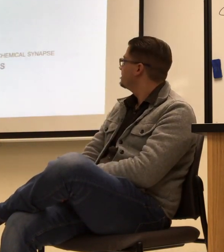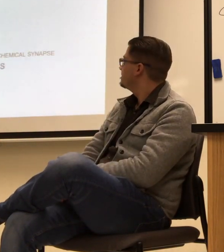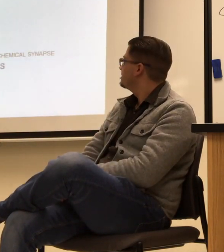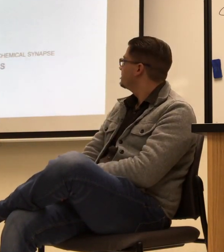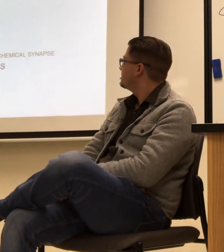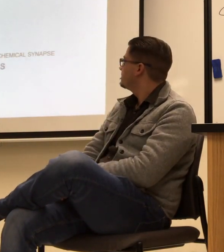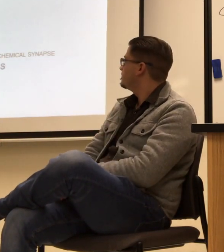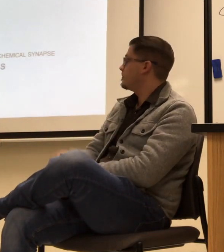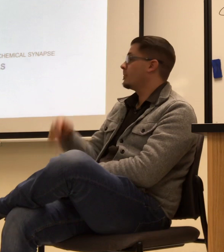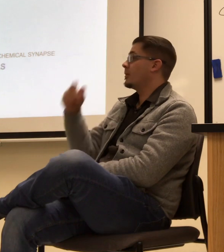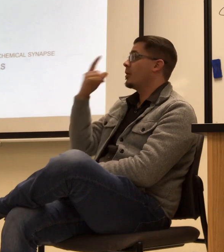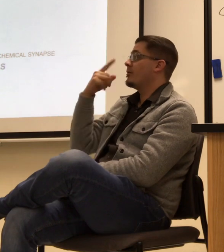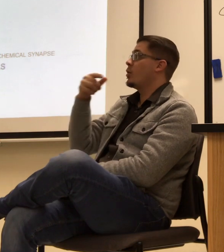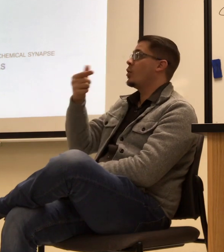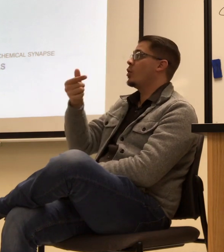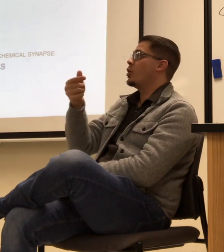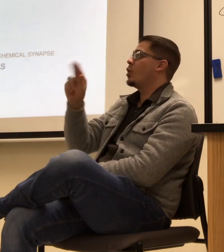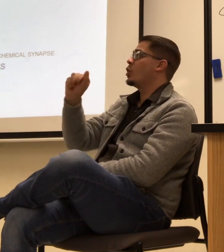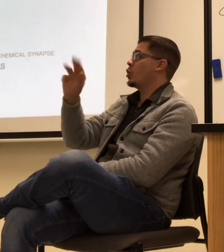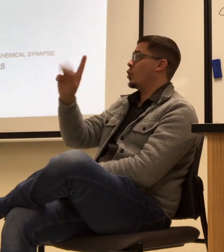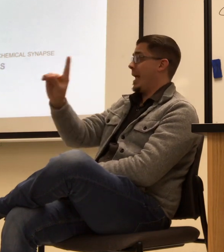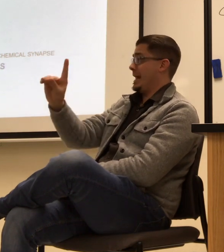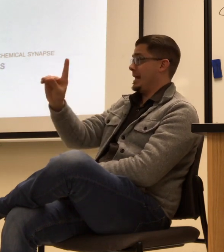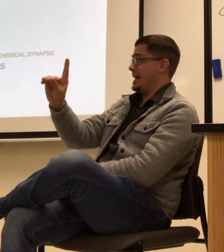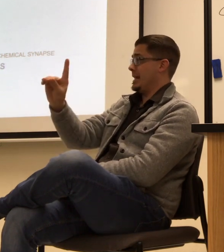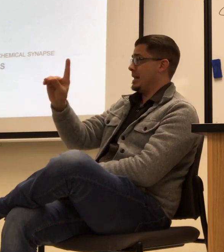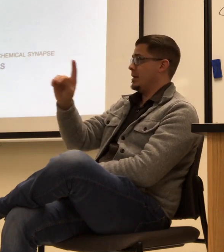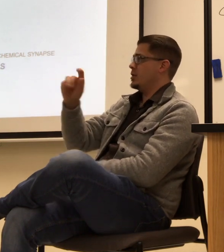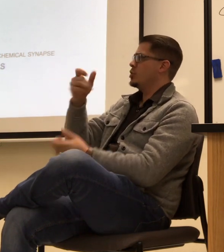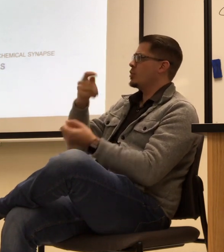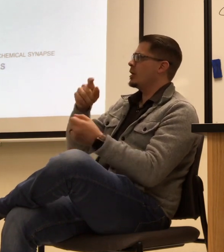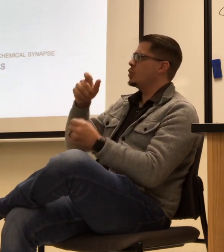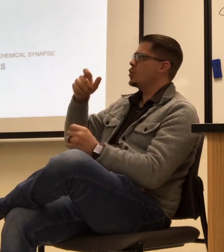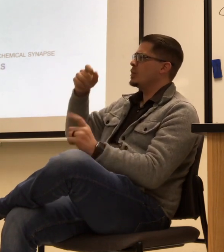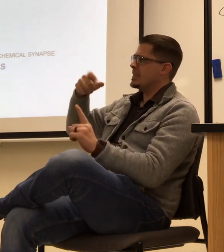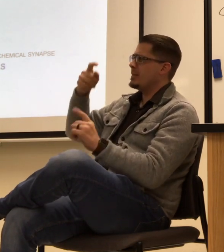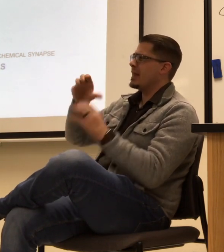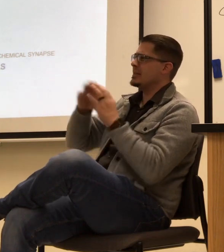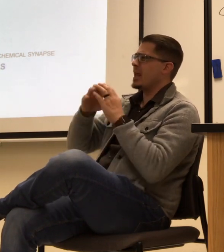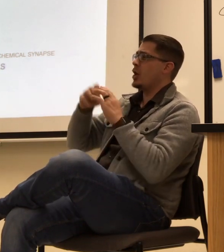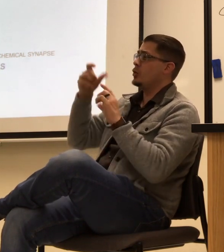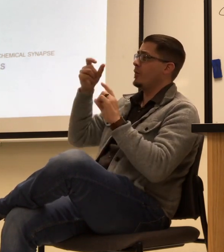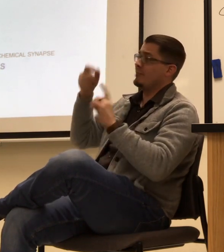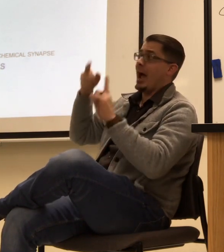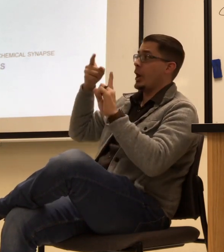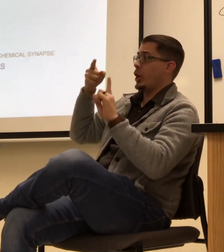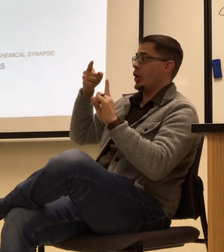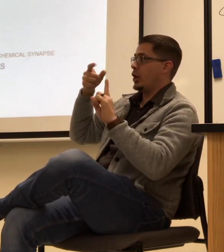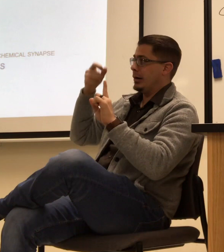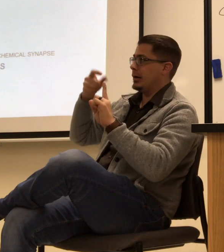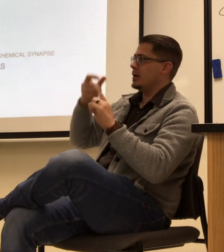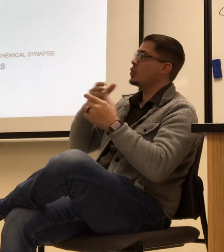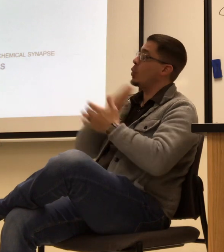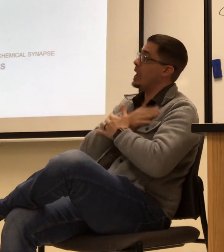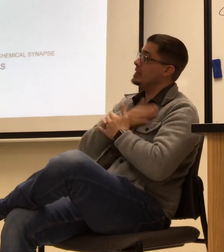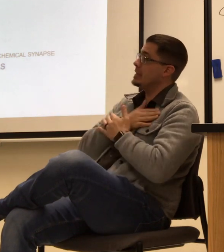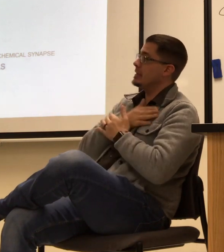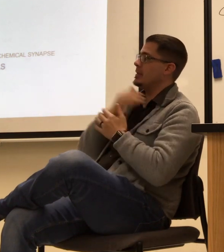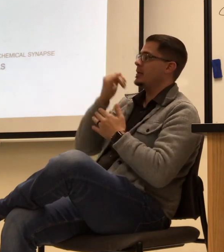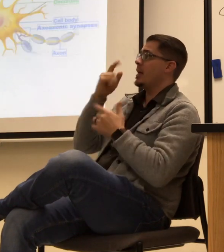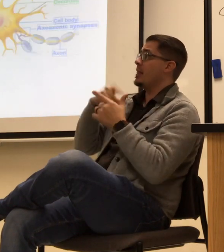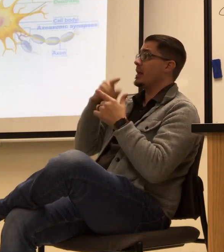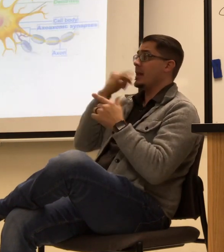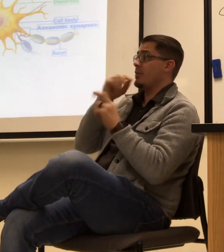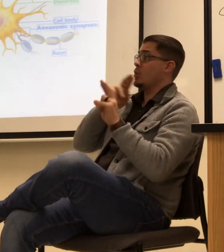So for graded potentials, you're trying to stimulate a cell to fire. It's in a state of rest. If it's to respond